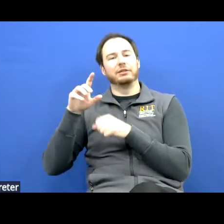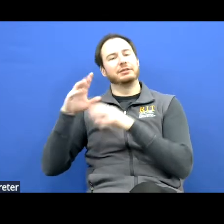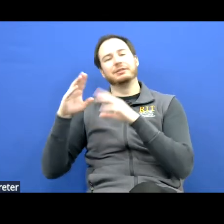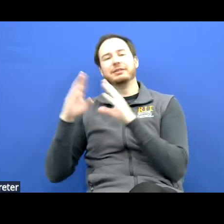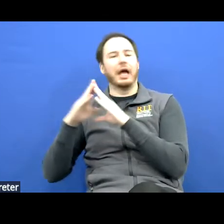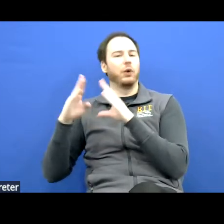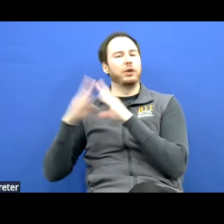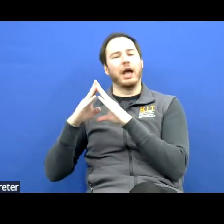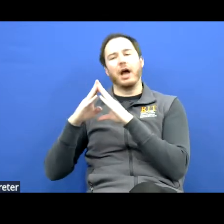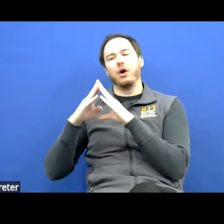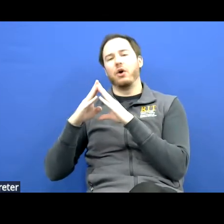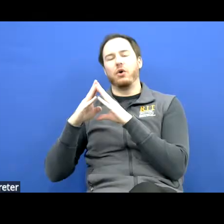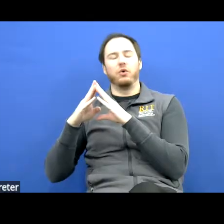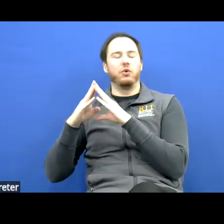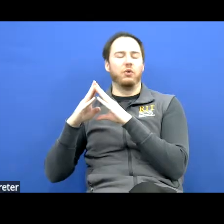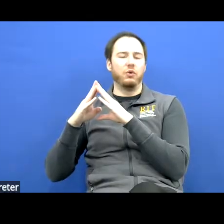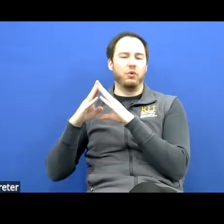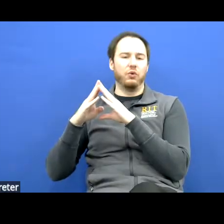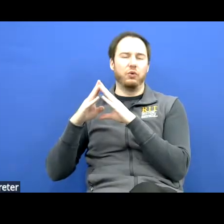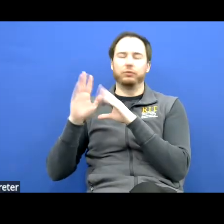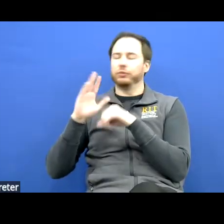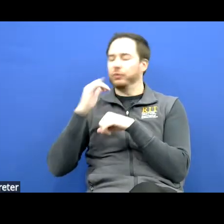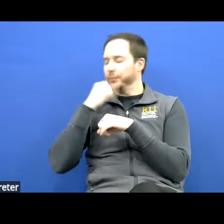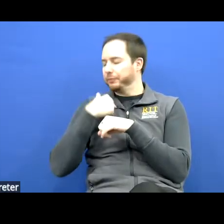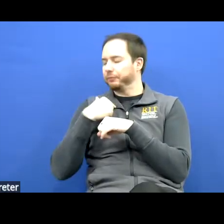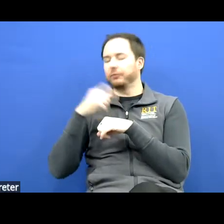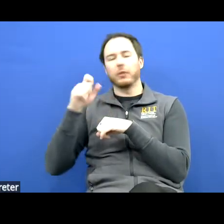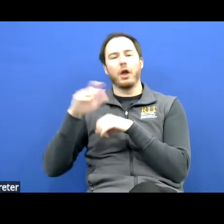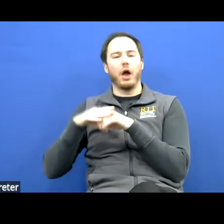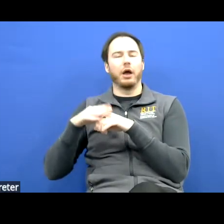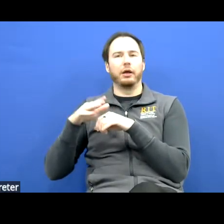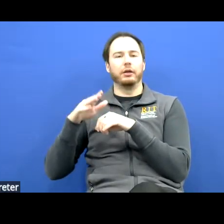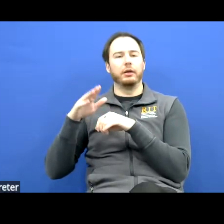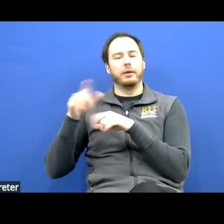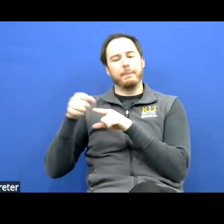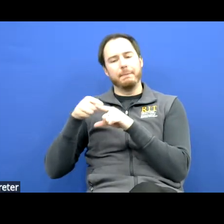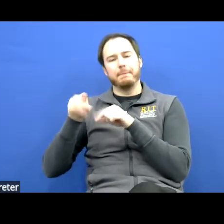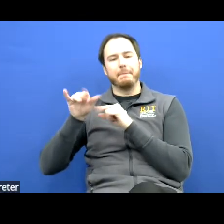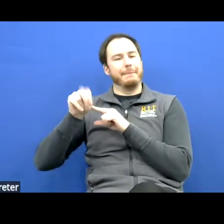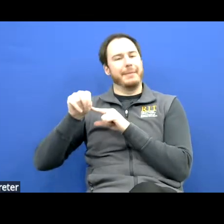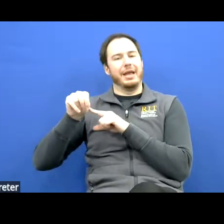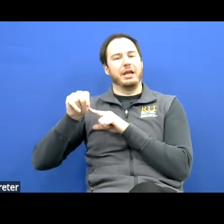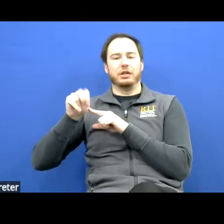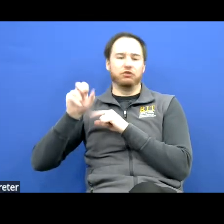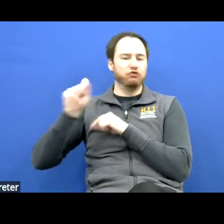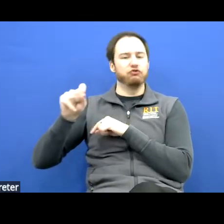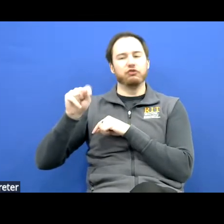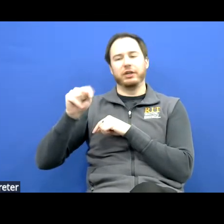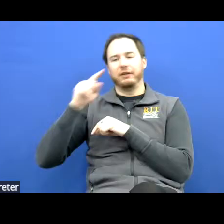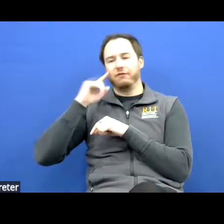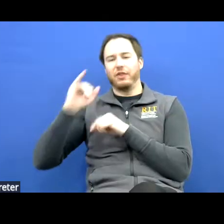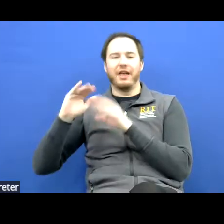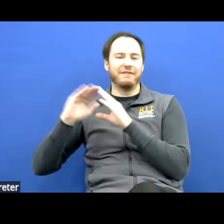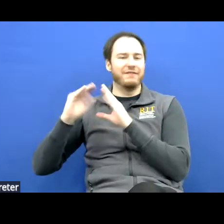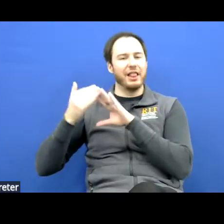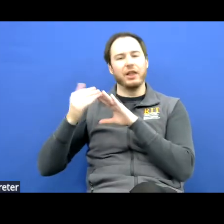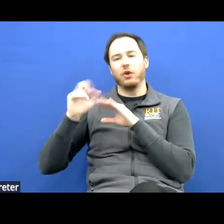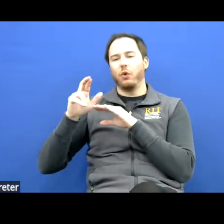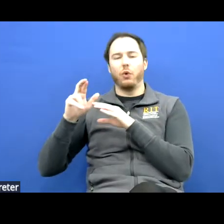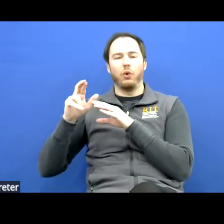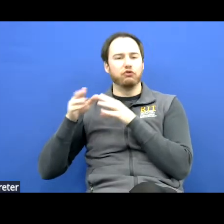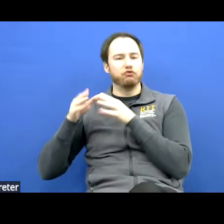downtown or on a main, not downtown, but a main street in a village or a city. This area is